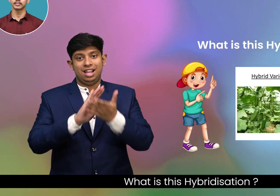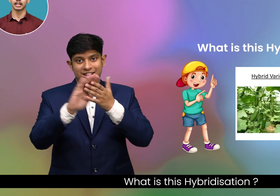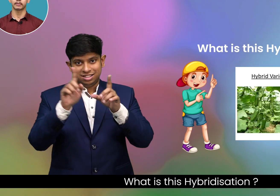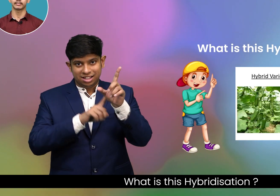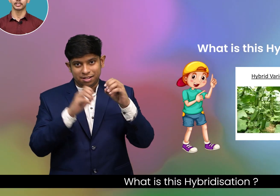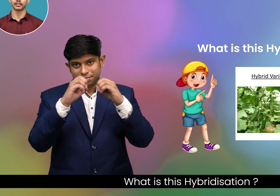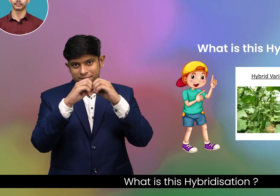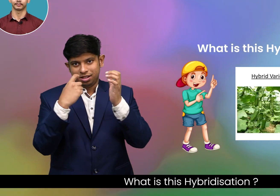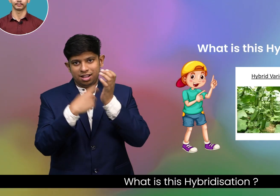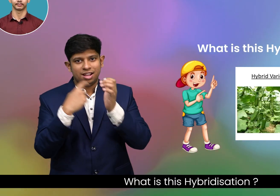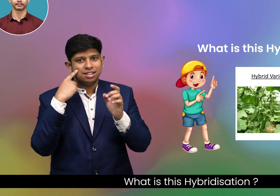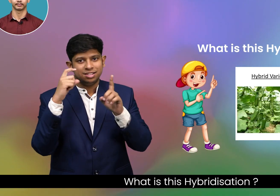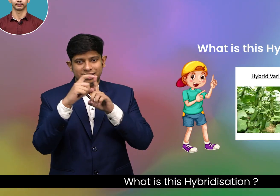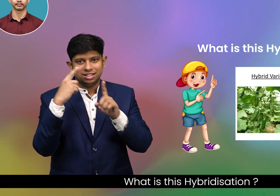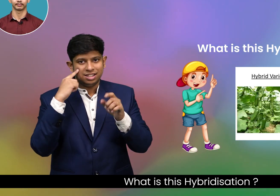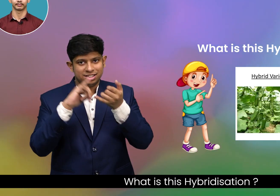What is this hybridization?